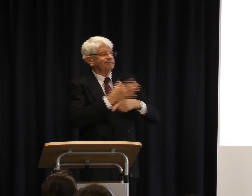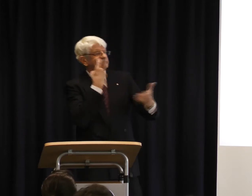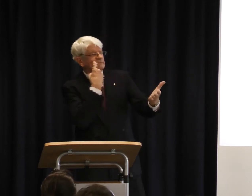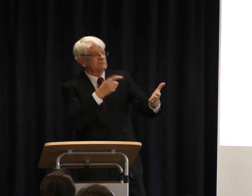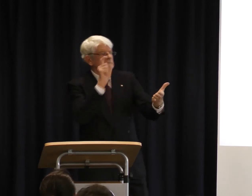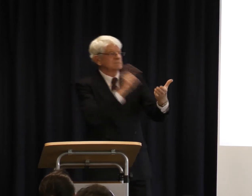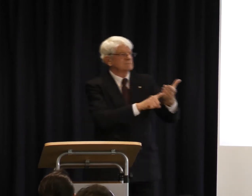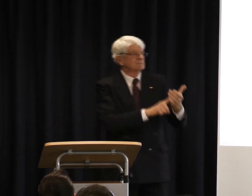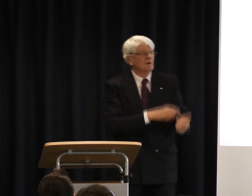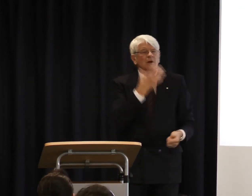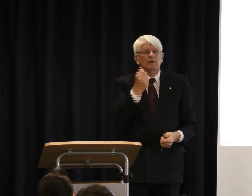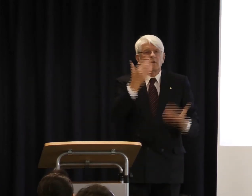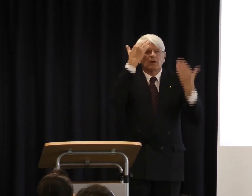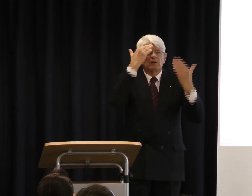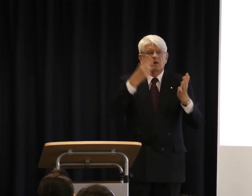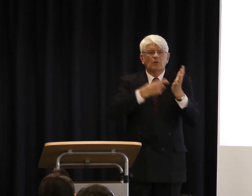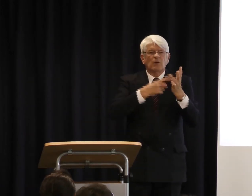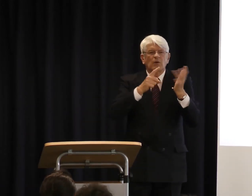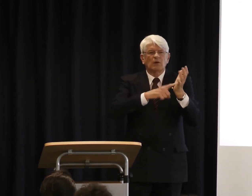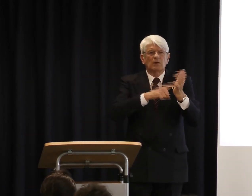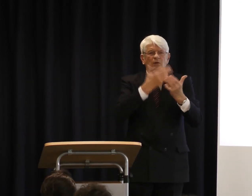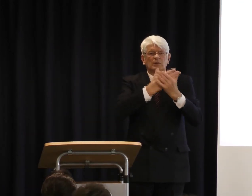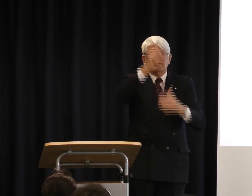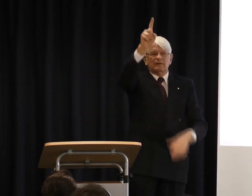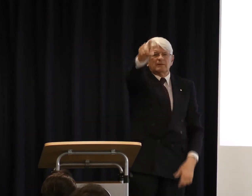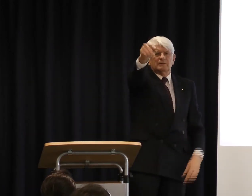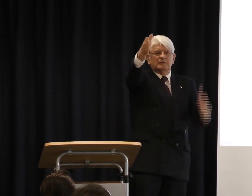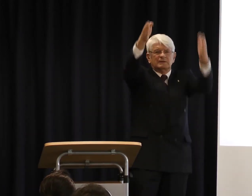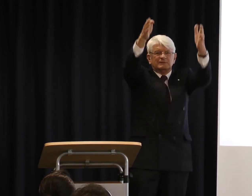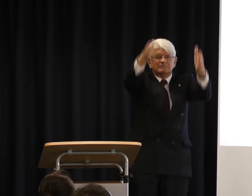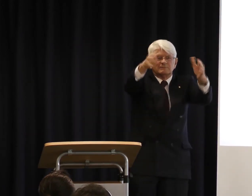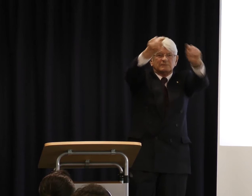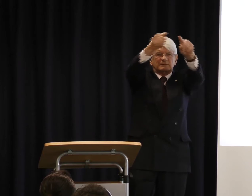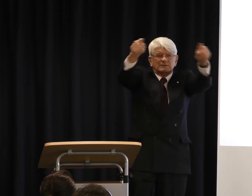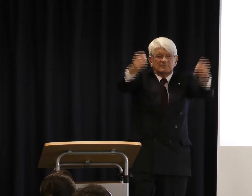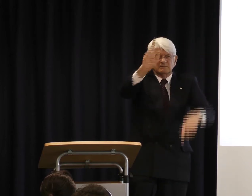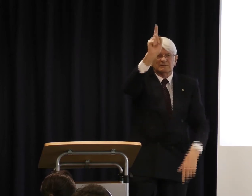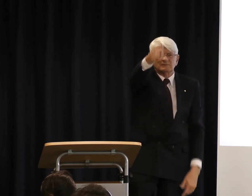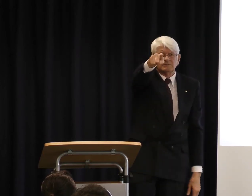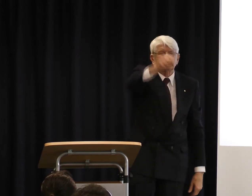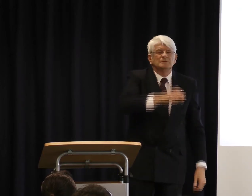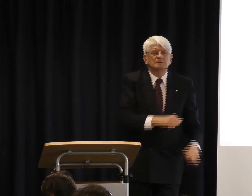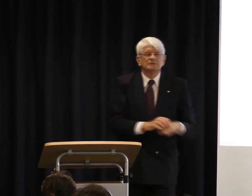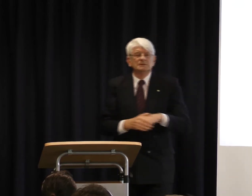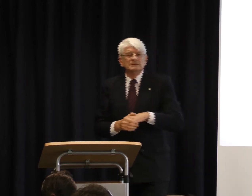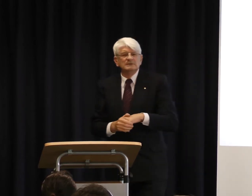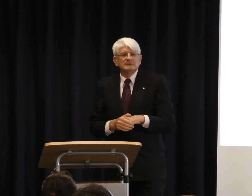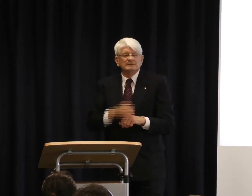to his family recognition. We have the honour roll board as well at the back of the room, you can